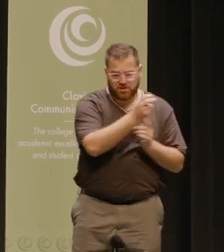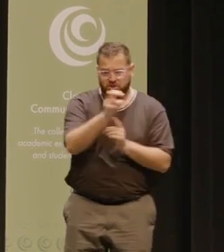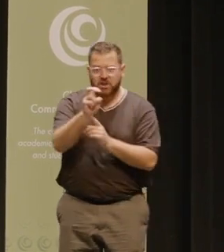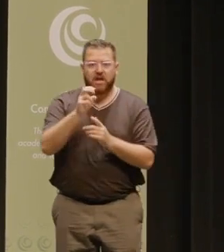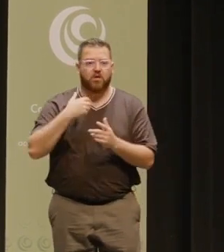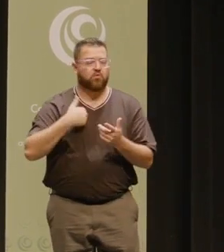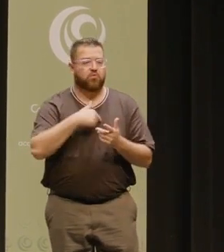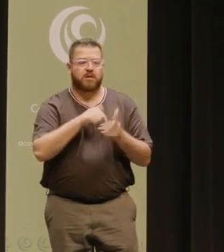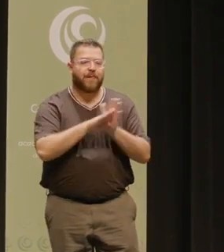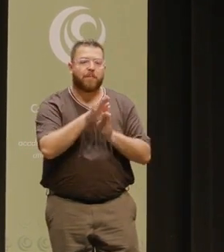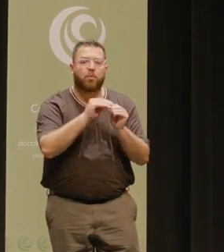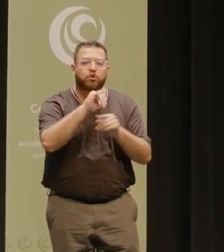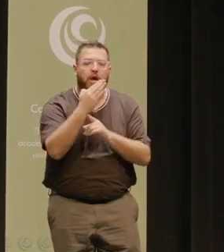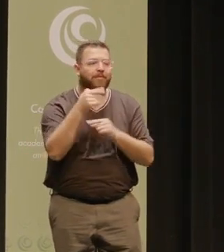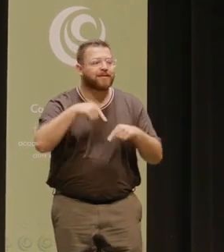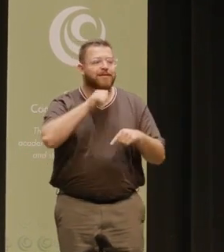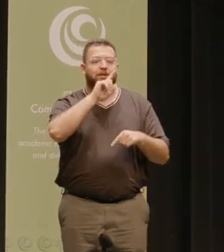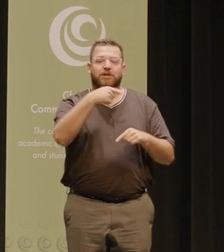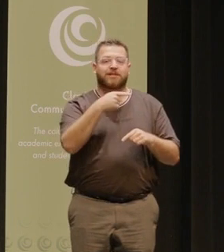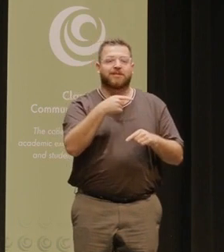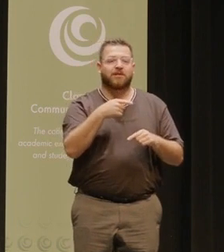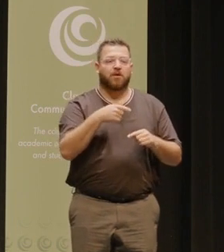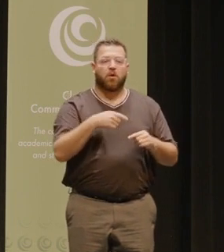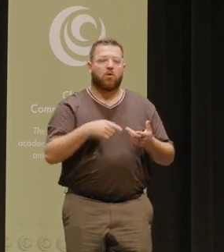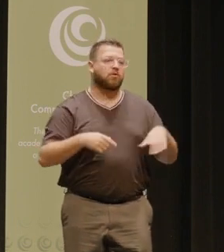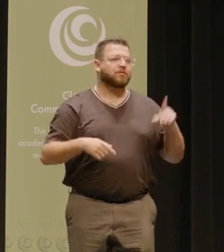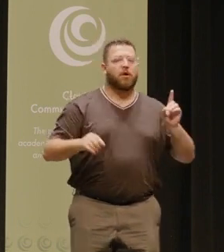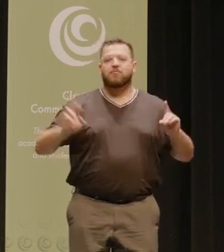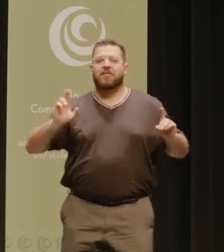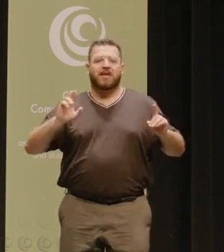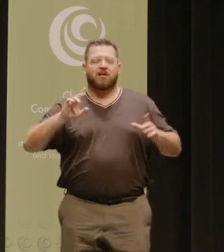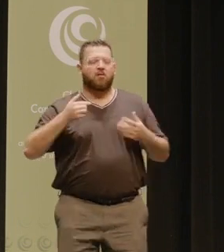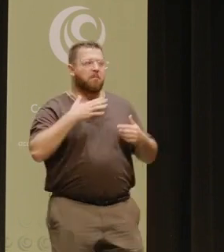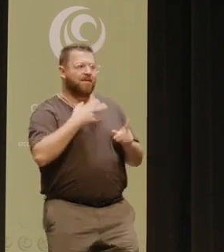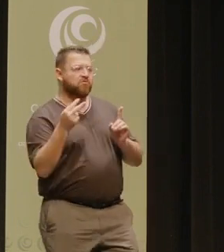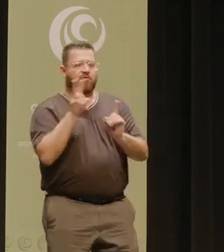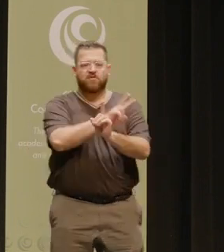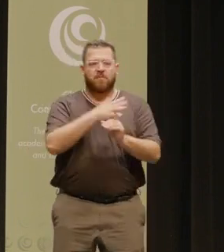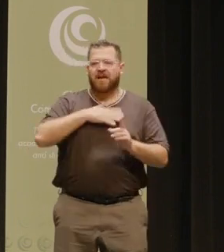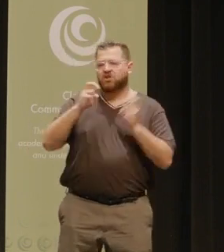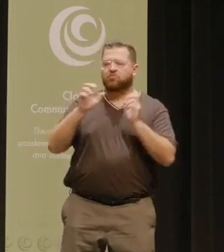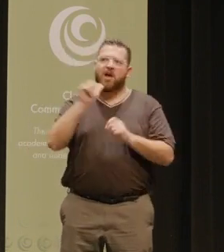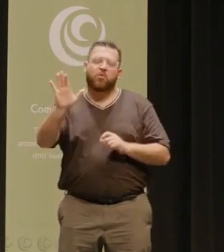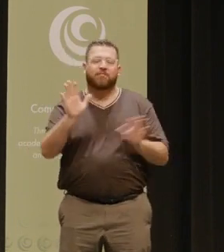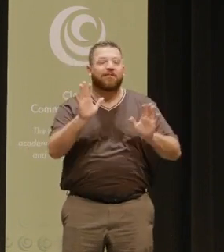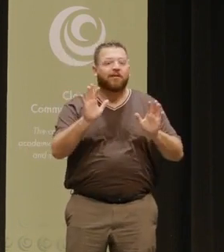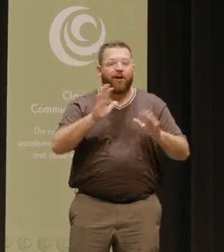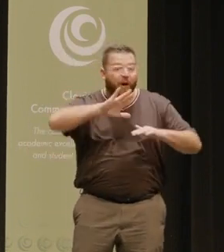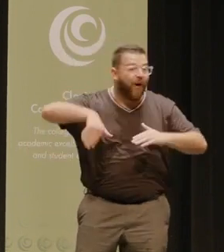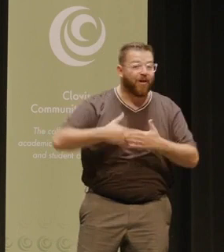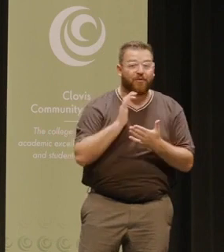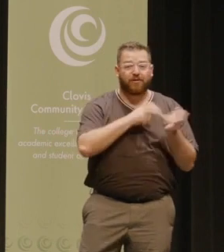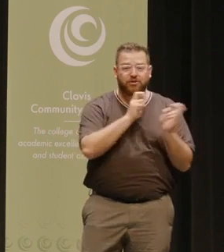think this is not a partisan issue. This is a people issue. And when we go to the fields and we talk to the farm workers, we